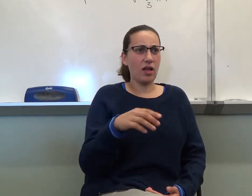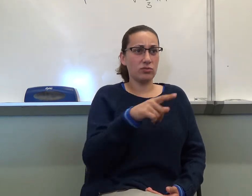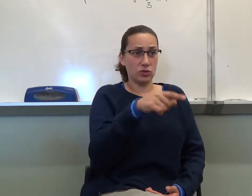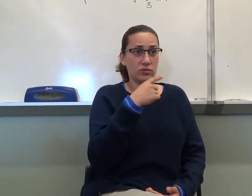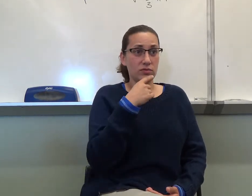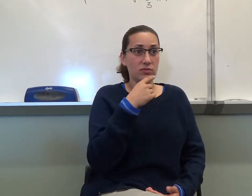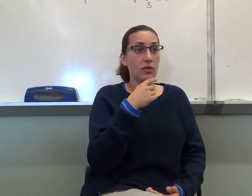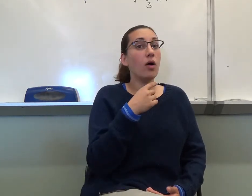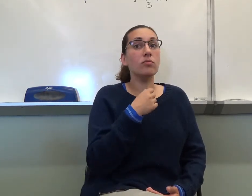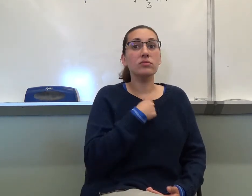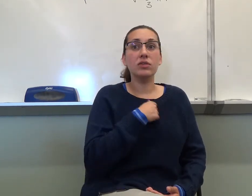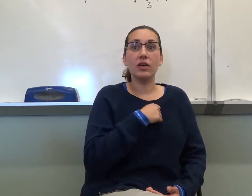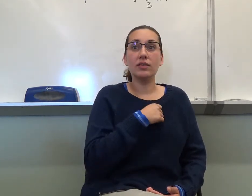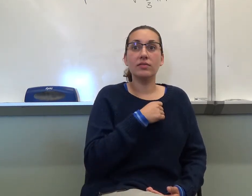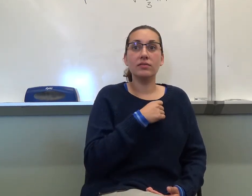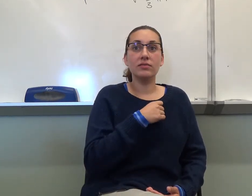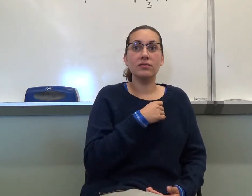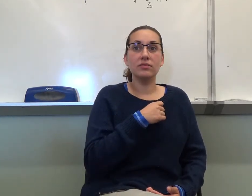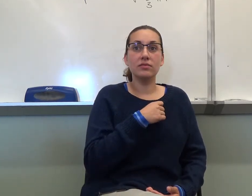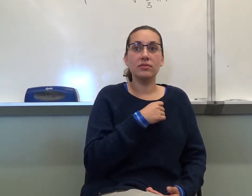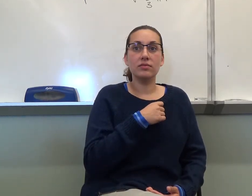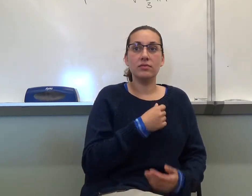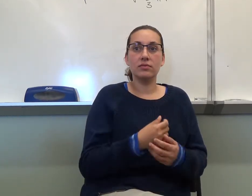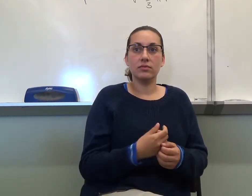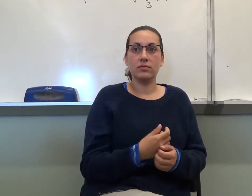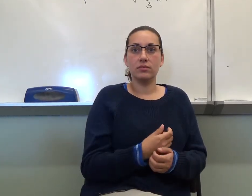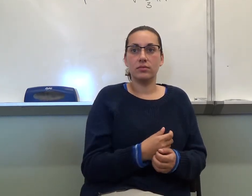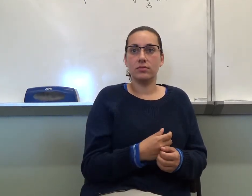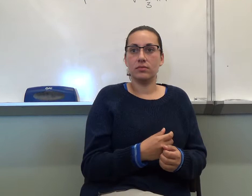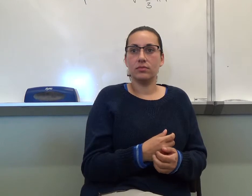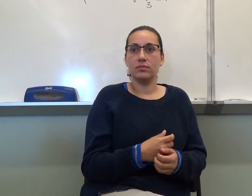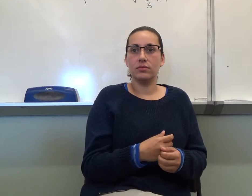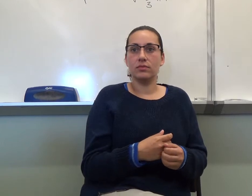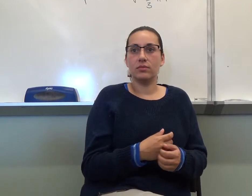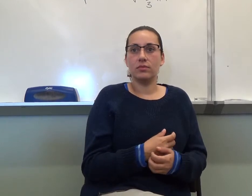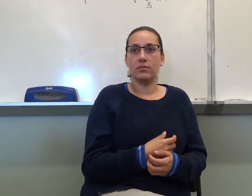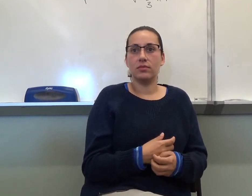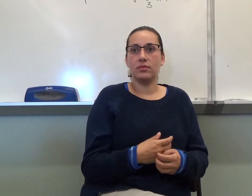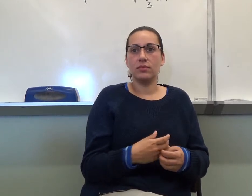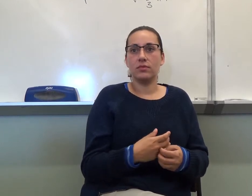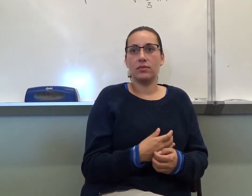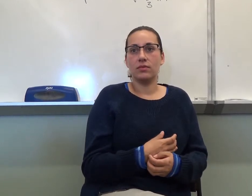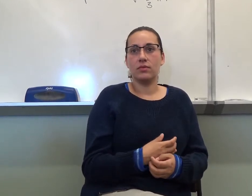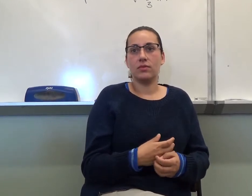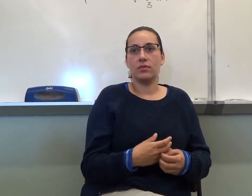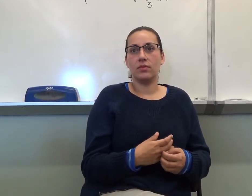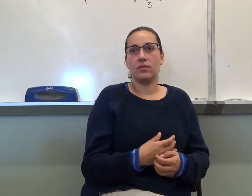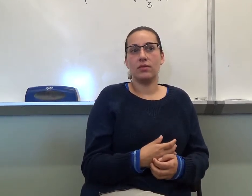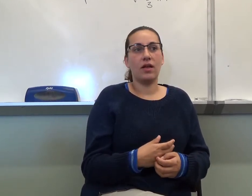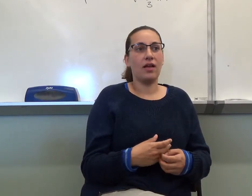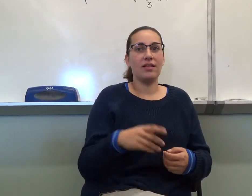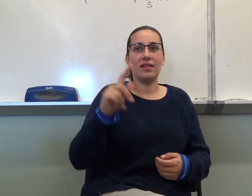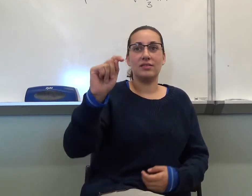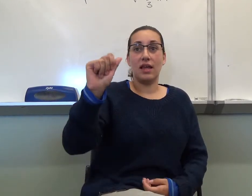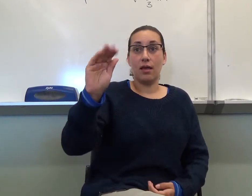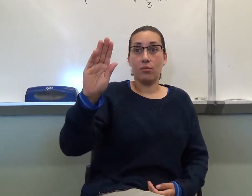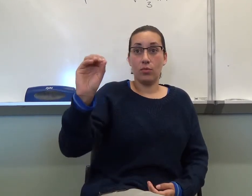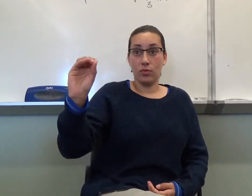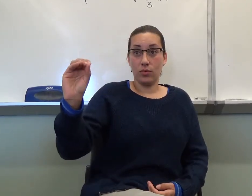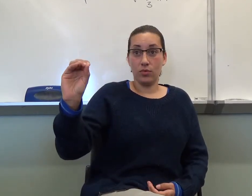And you put your top across. If you want to be real nice to people, you know, so that they don't have to strain their brains